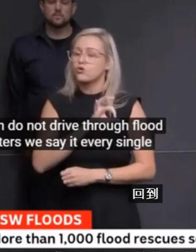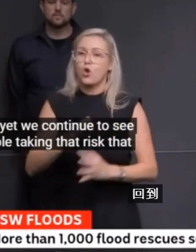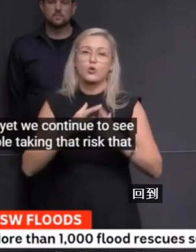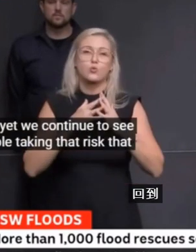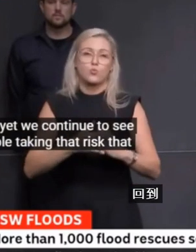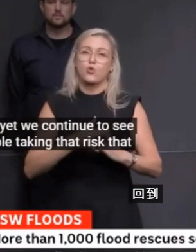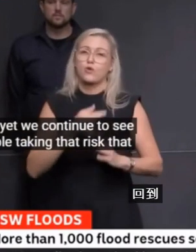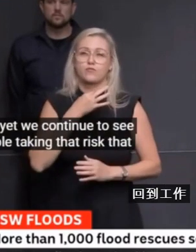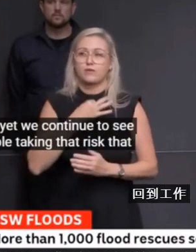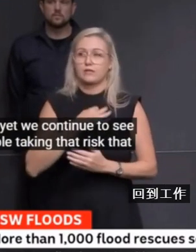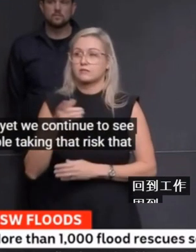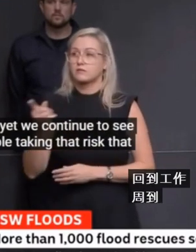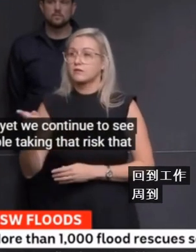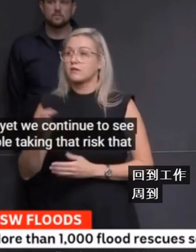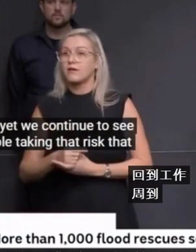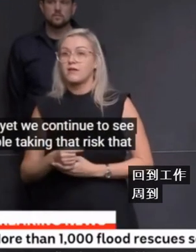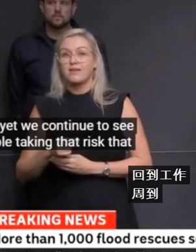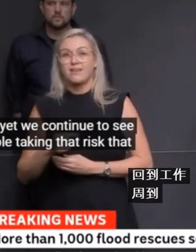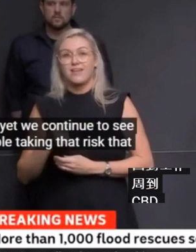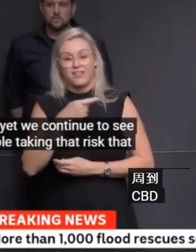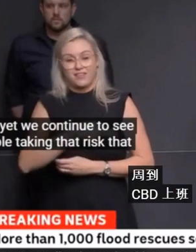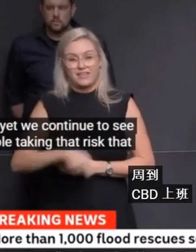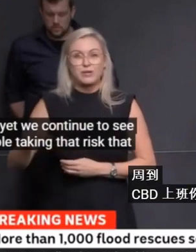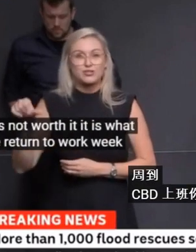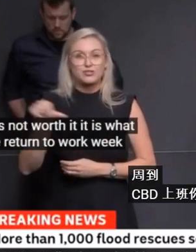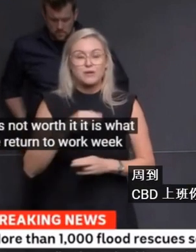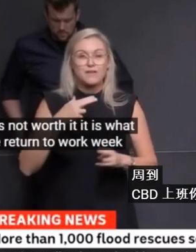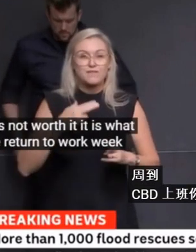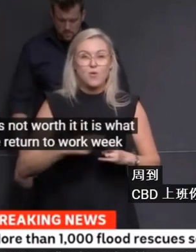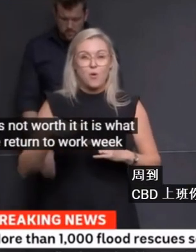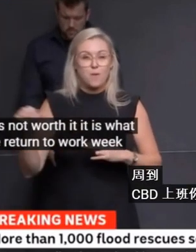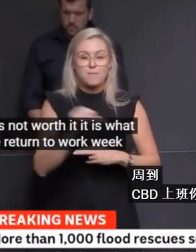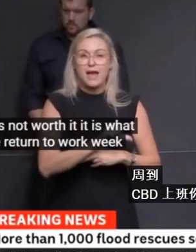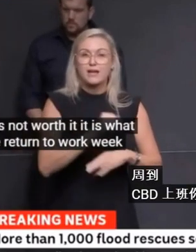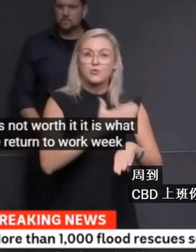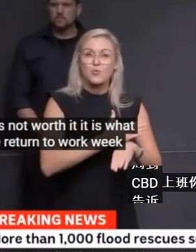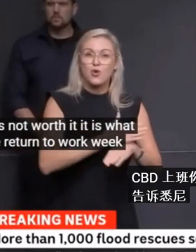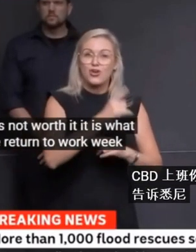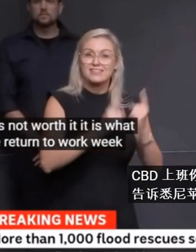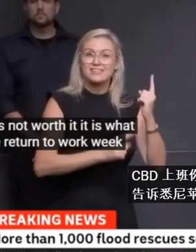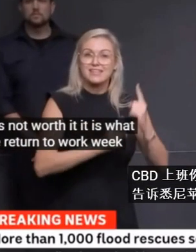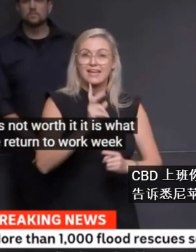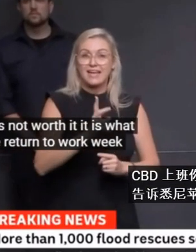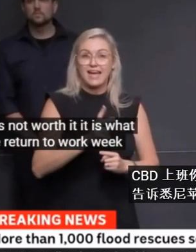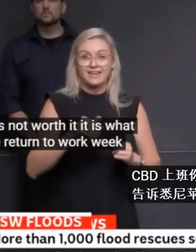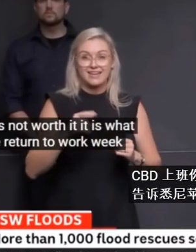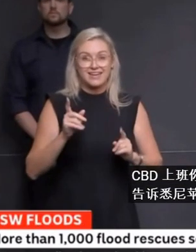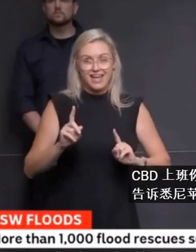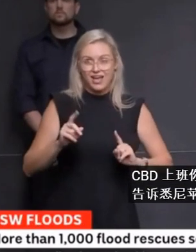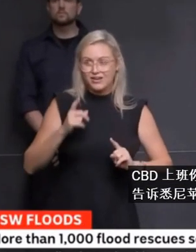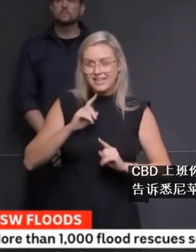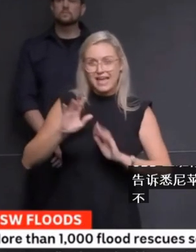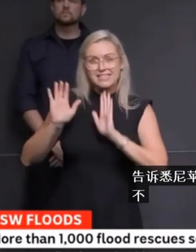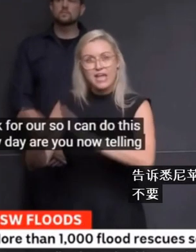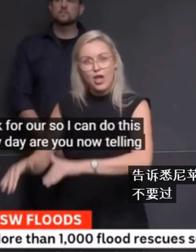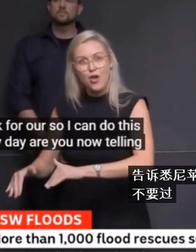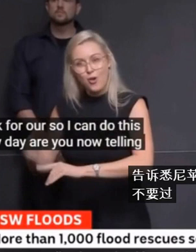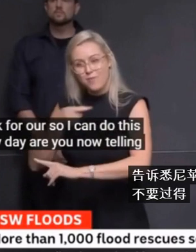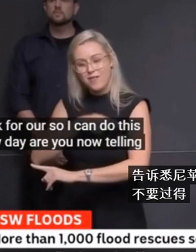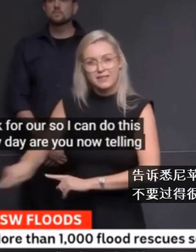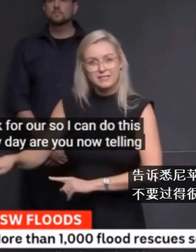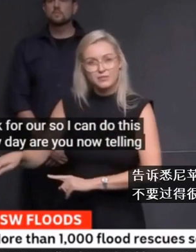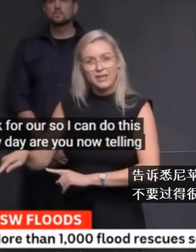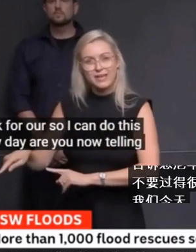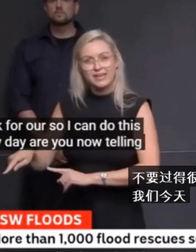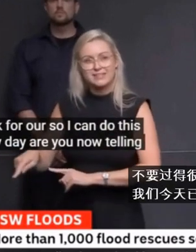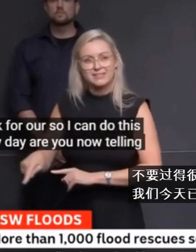was meant to be the return to work week for office workers into the CBD. Are you now telling Sydney-siders, stay home for the rest of this week,